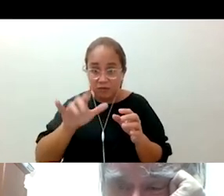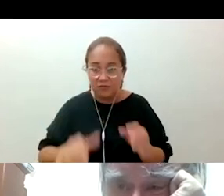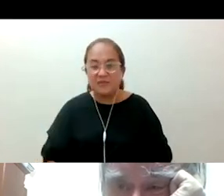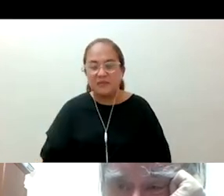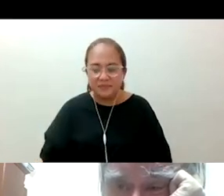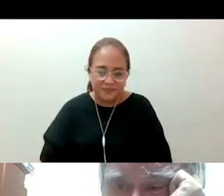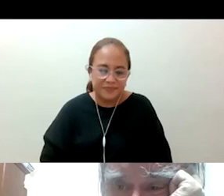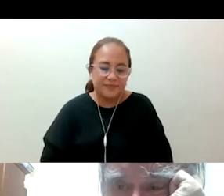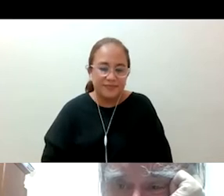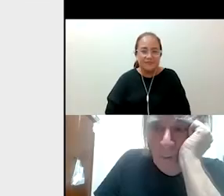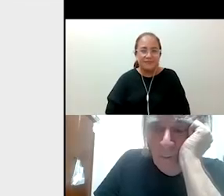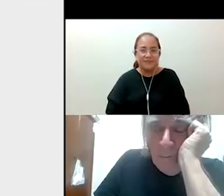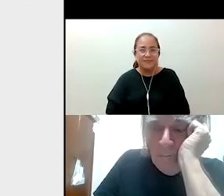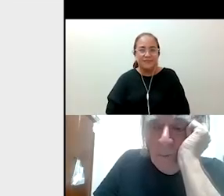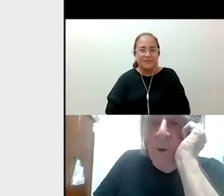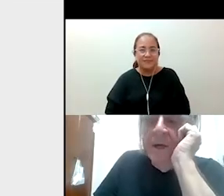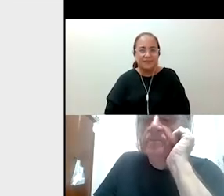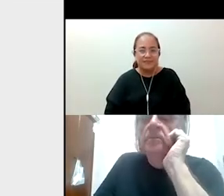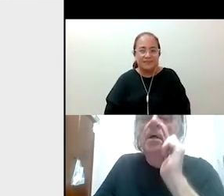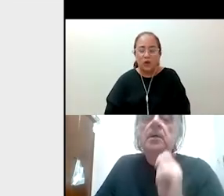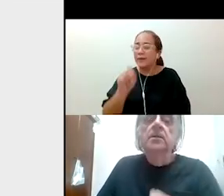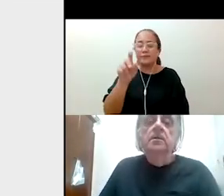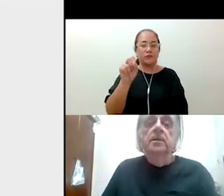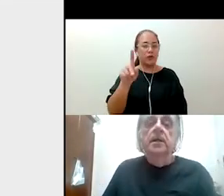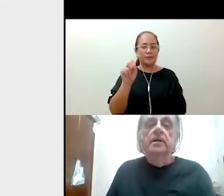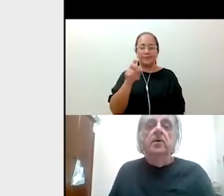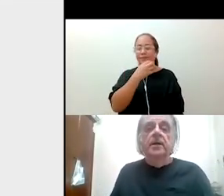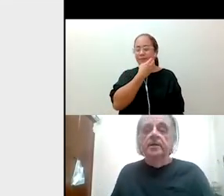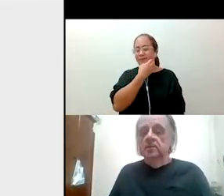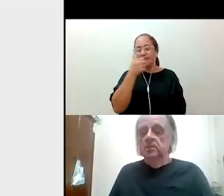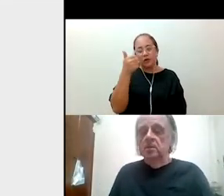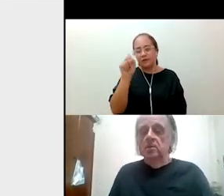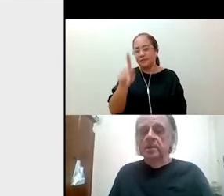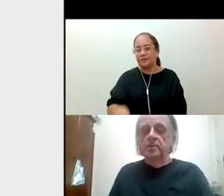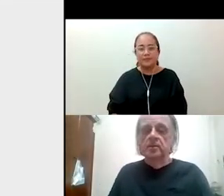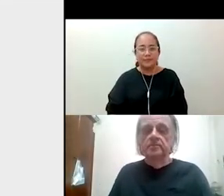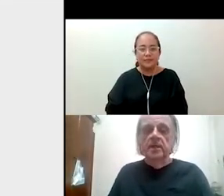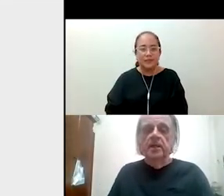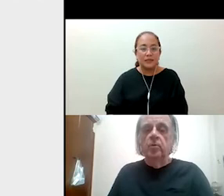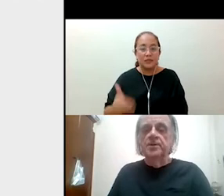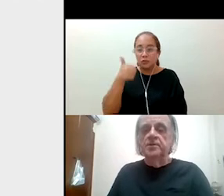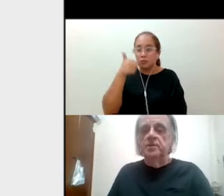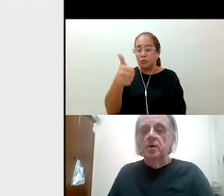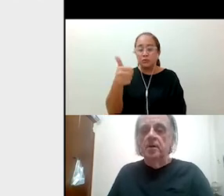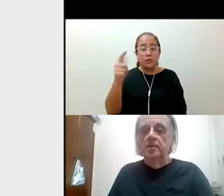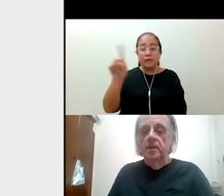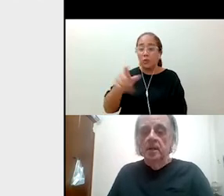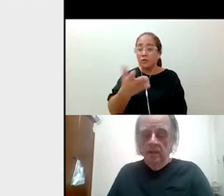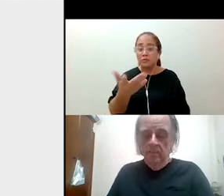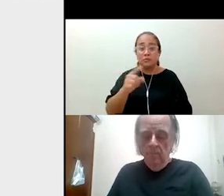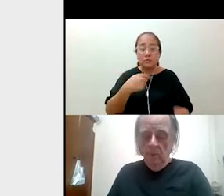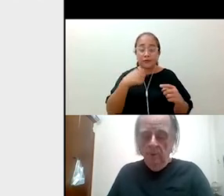It's the same. It's the same, sir. Okay. It's the same. Yeah, okay. So that's good. Any questions